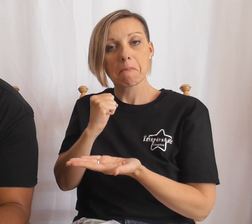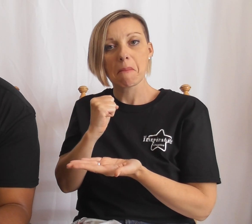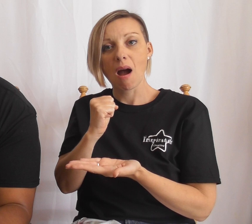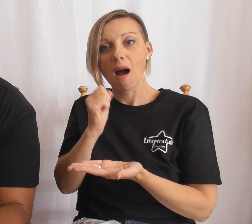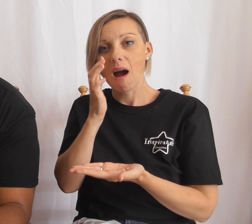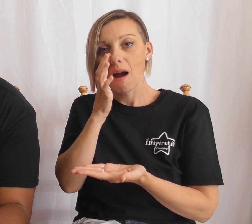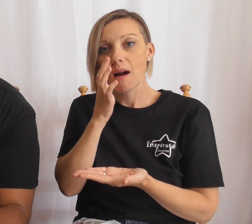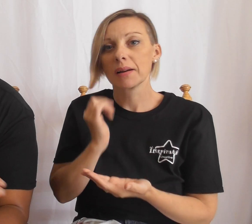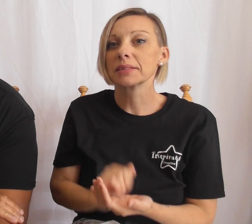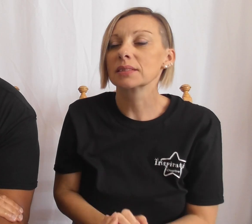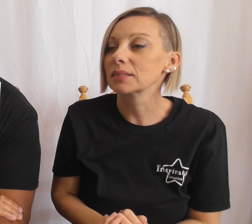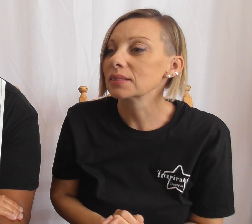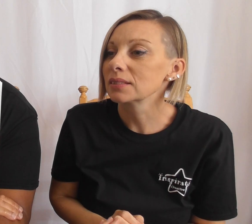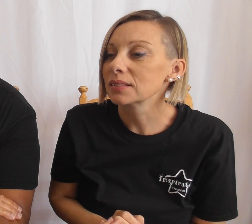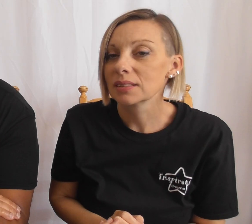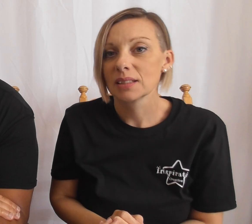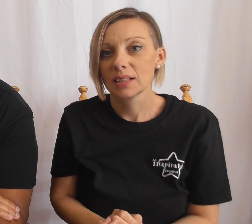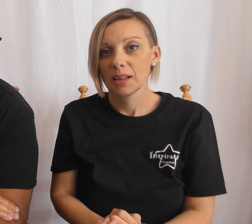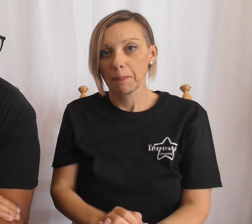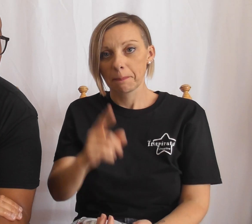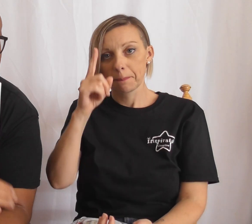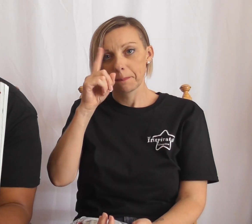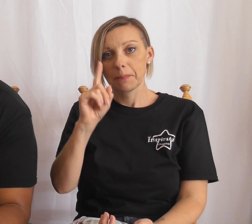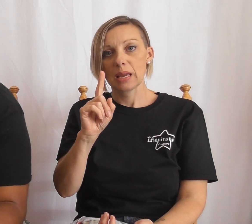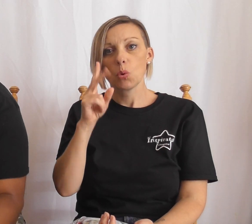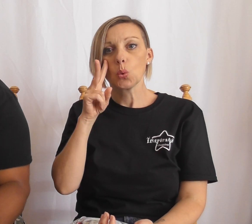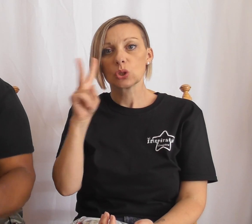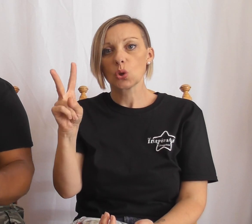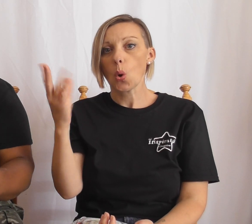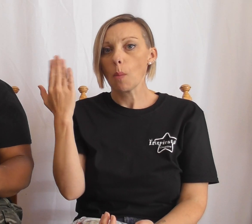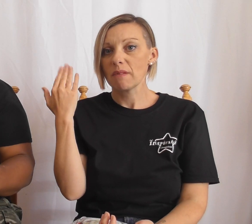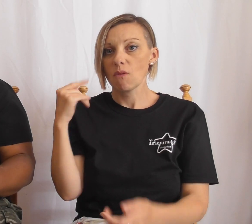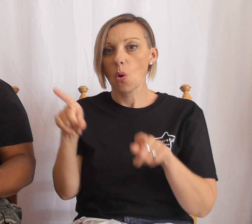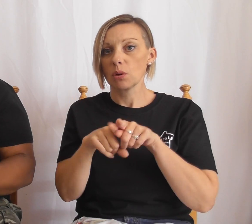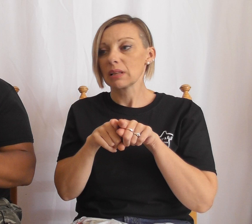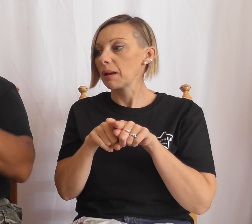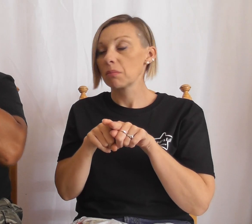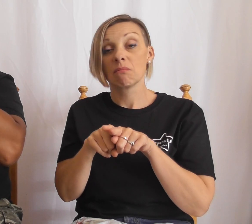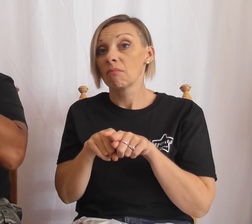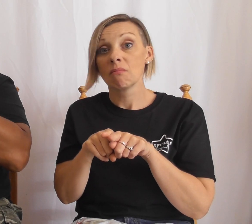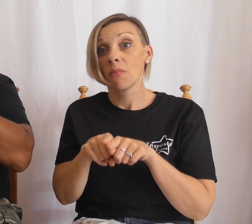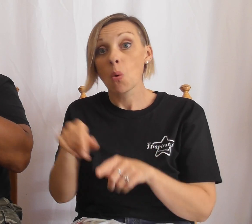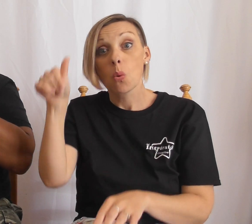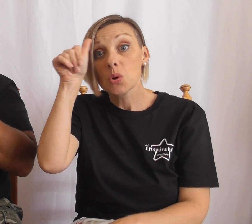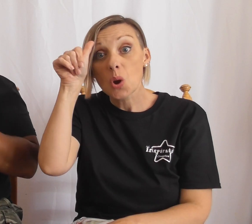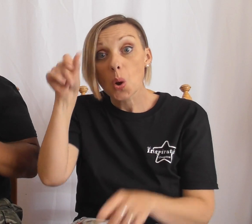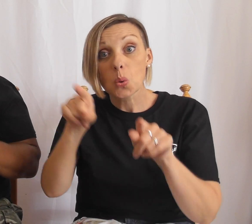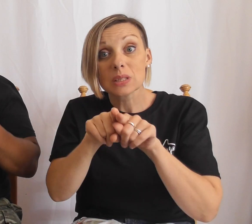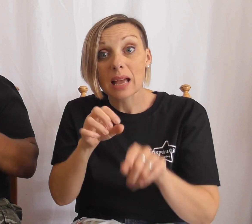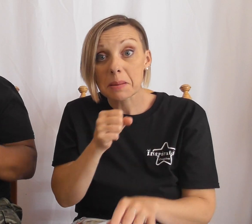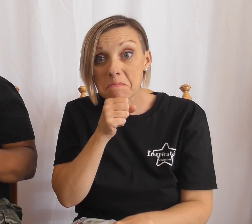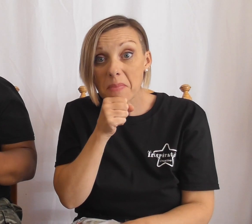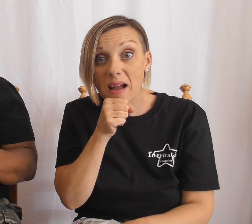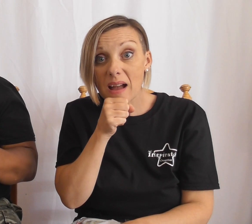I bet if any of the people from the last time saw him, they wouldn't recognise him. Because before he had a beard and